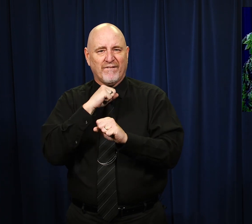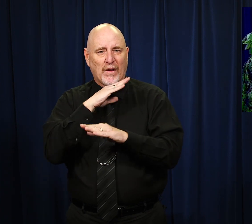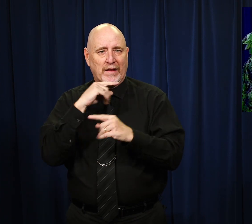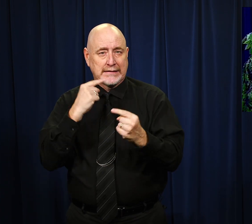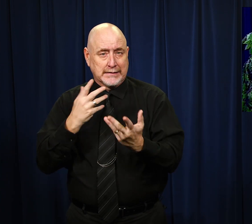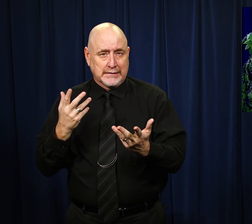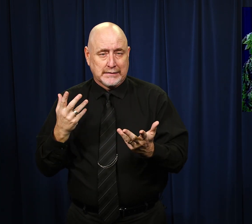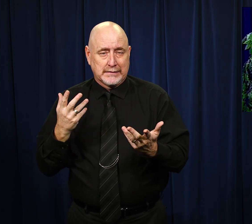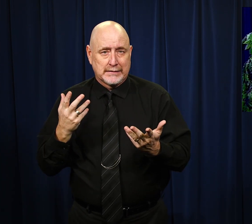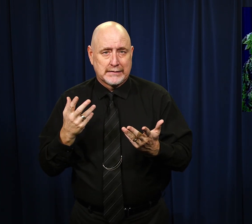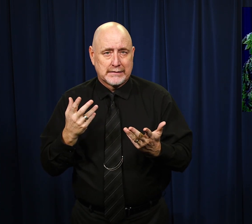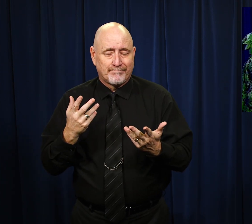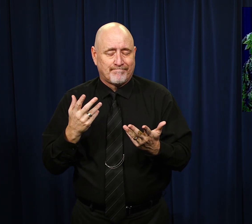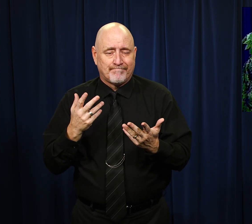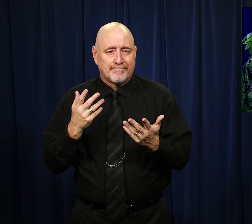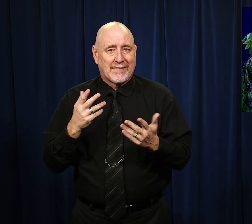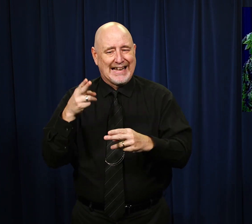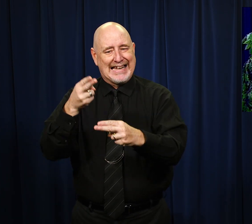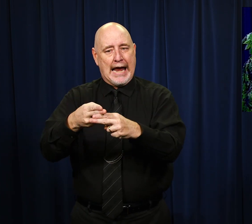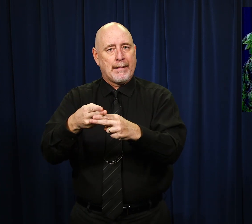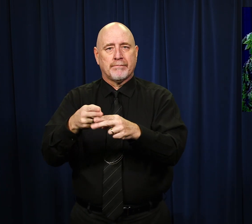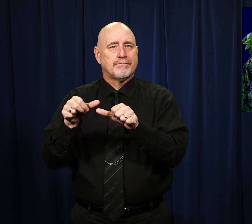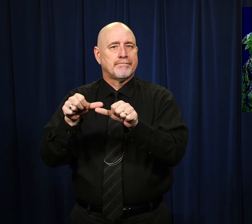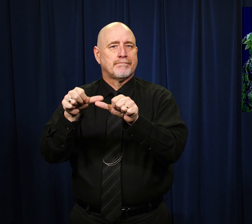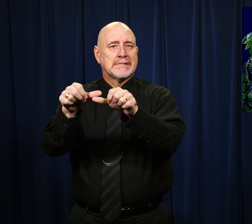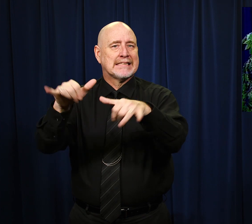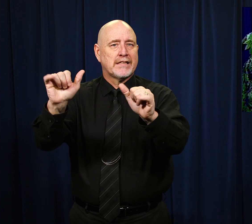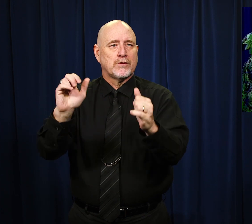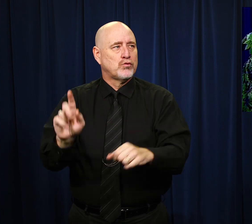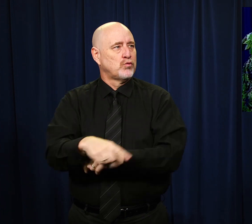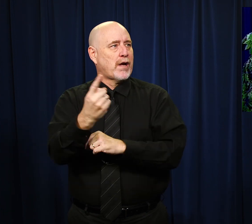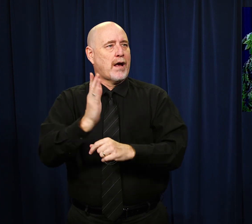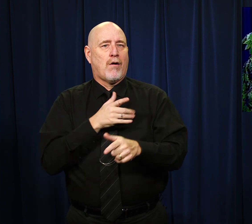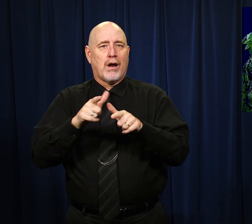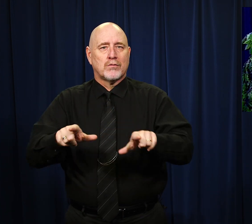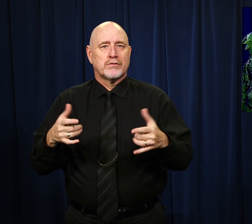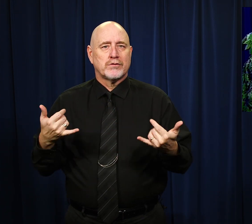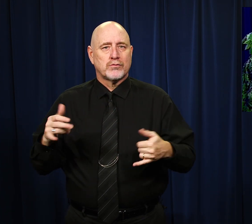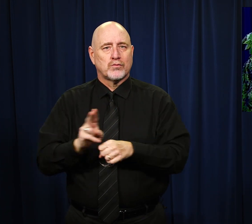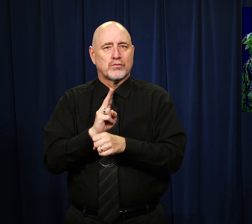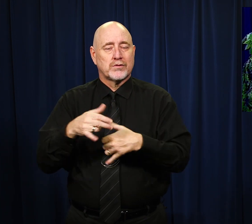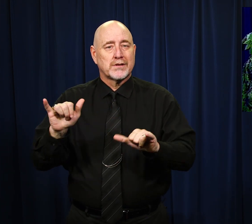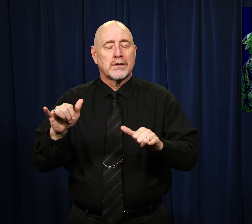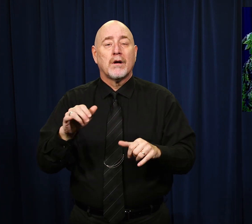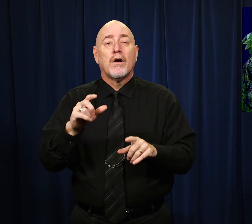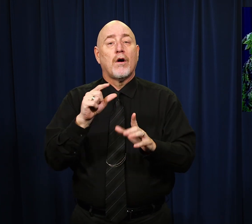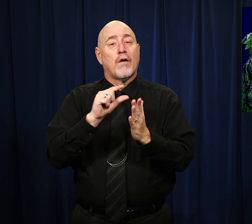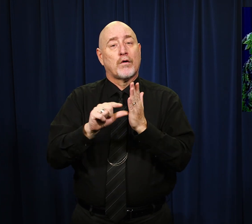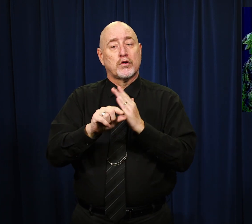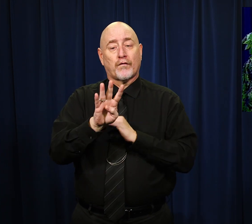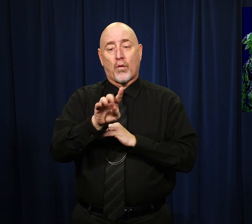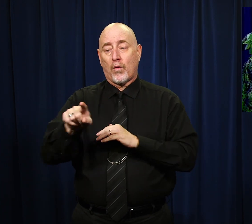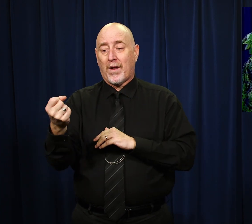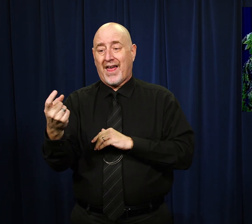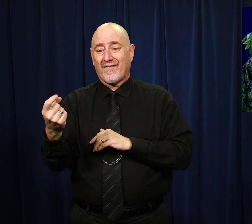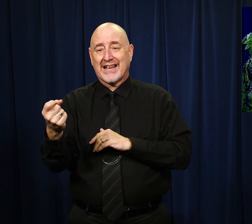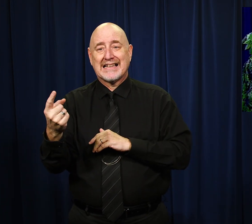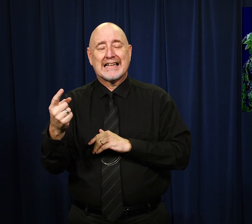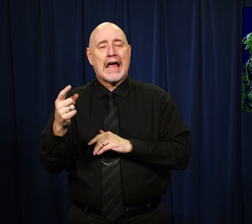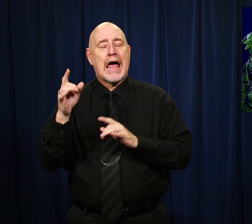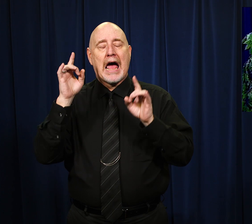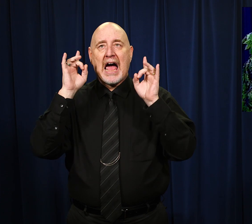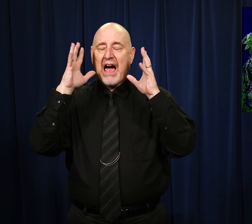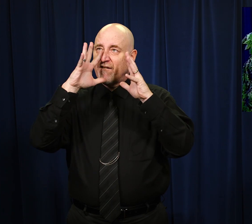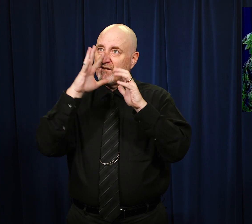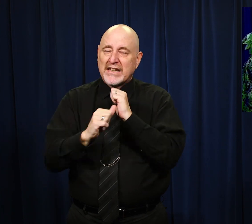sin. This name just continues on with us, even in our language today. We see in verses 4 through 11 just how